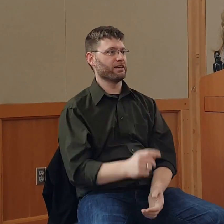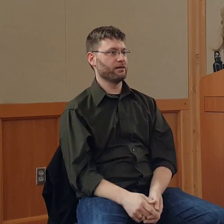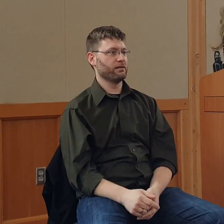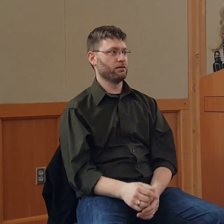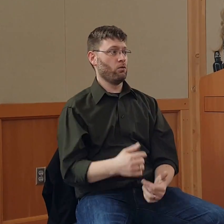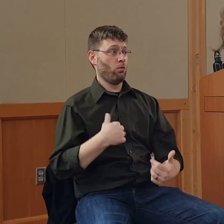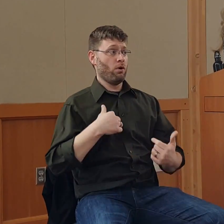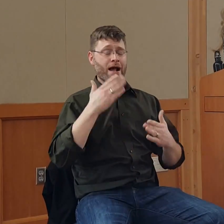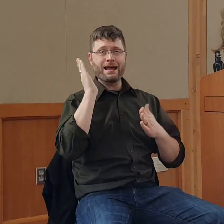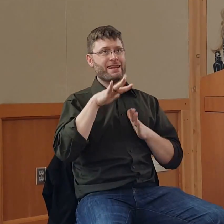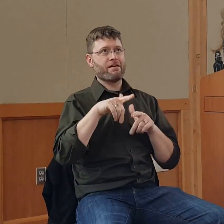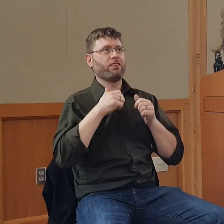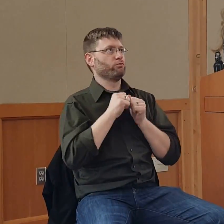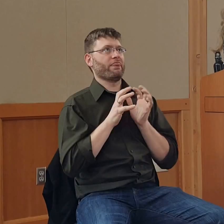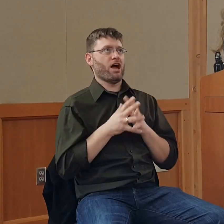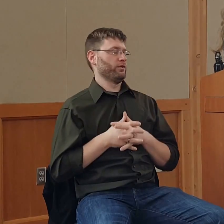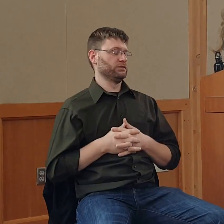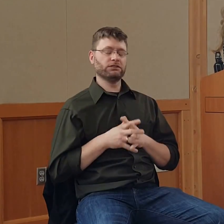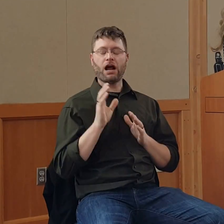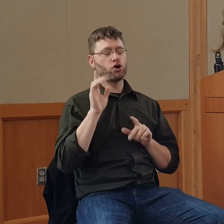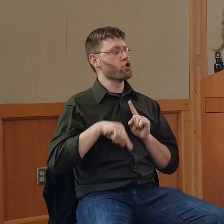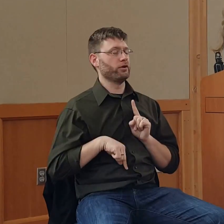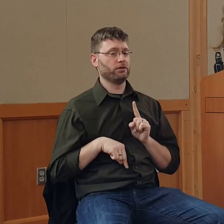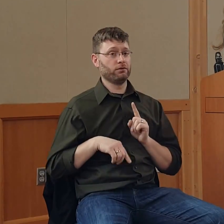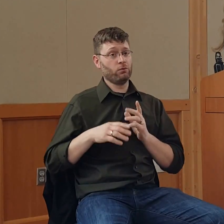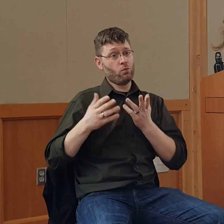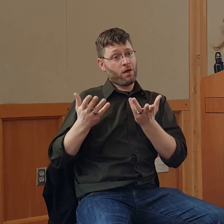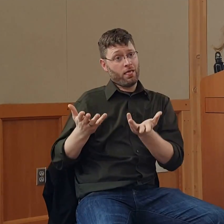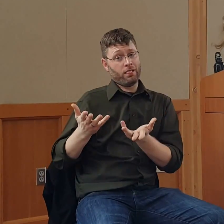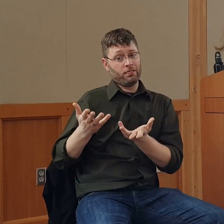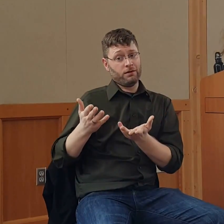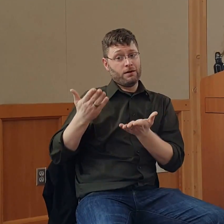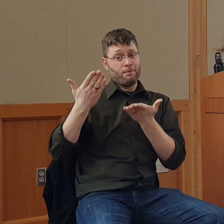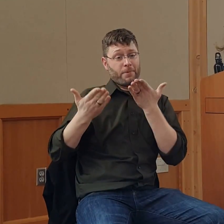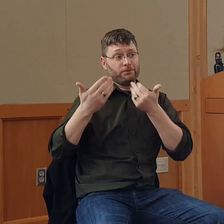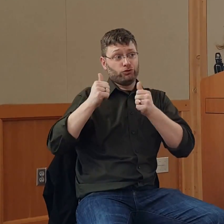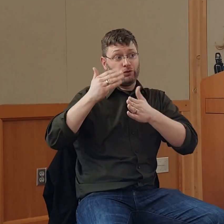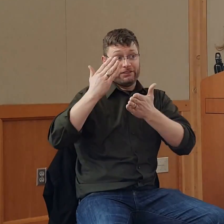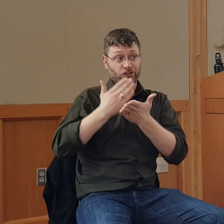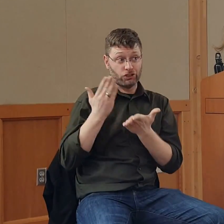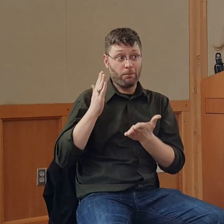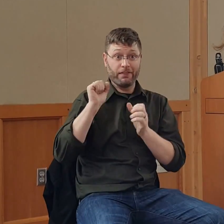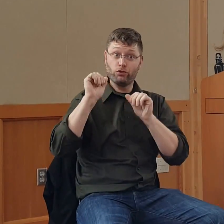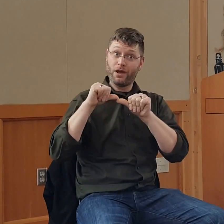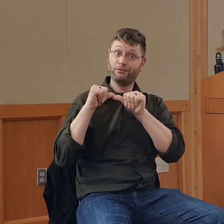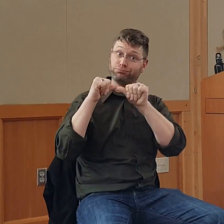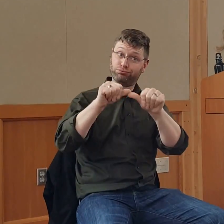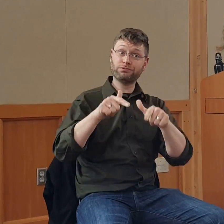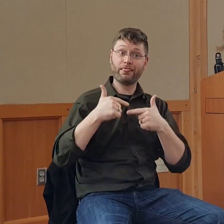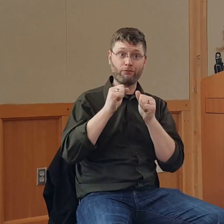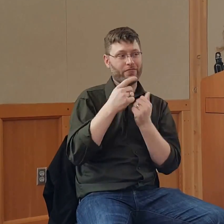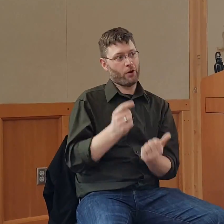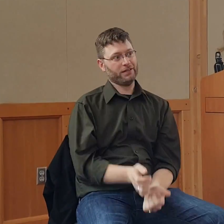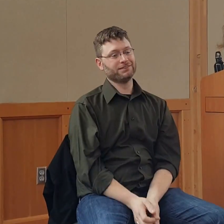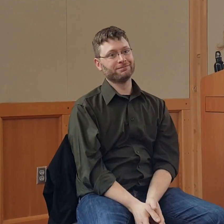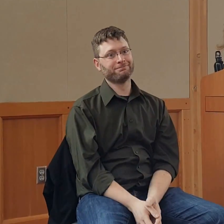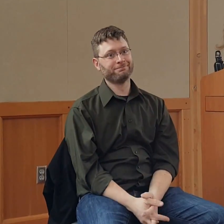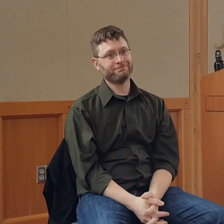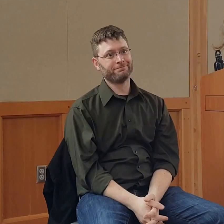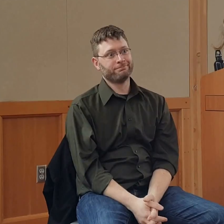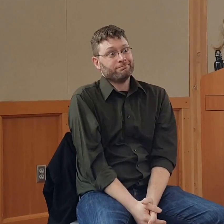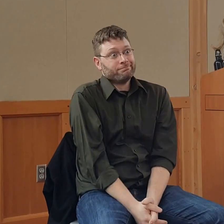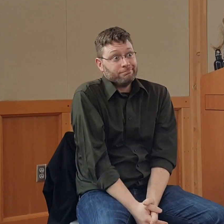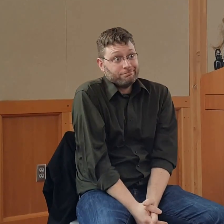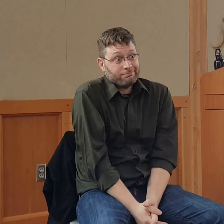live without steaks. I really do talk about the fact that you don't know until you stop, that you actually could live without steak. I'm gonna tell you right now, there's hope, you can live